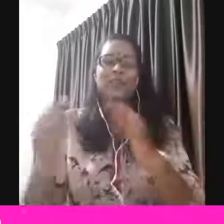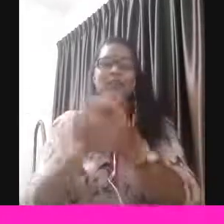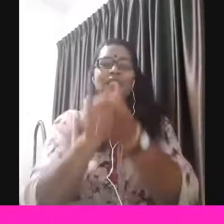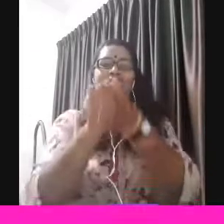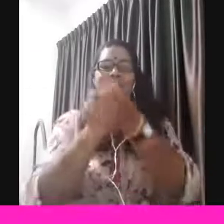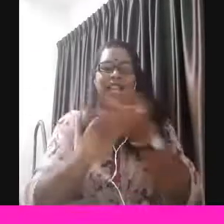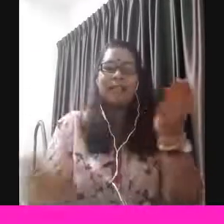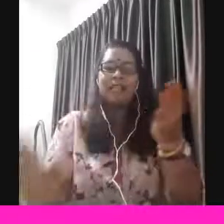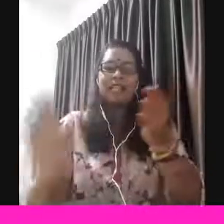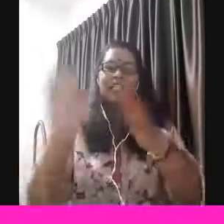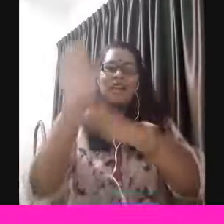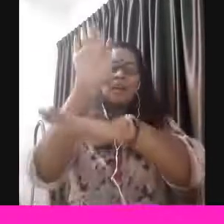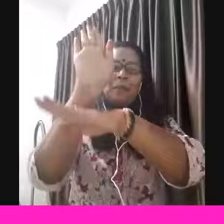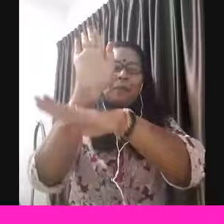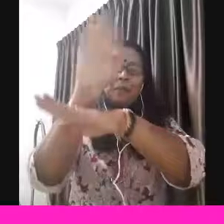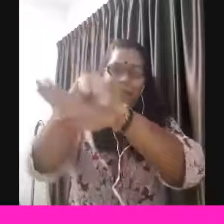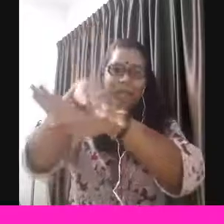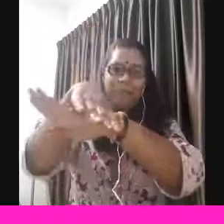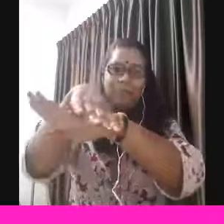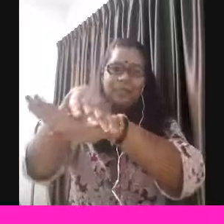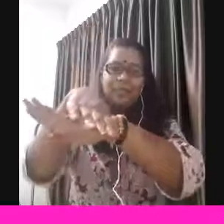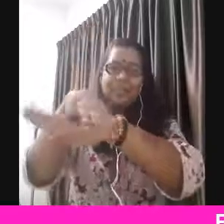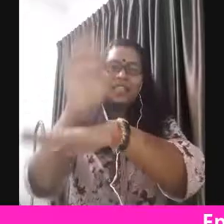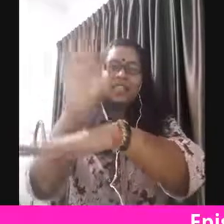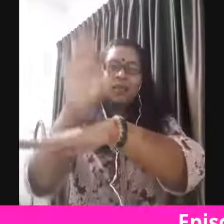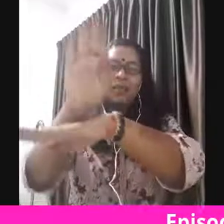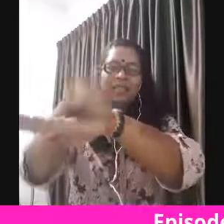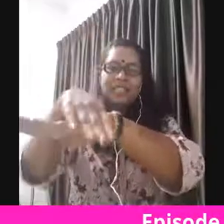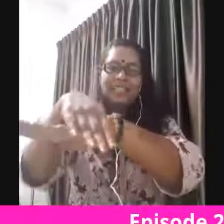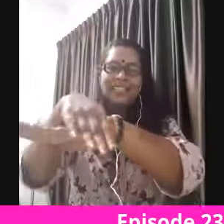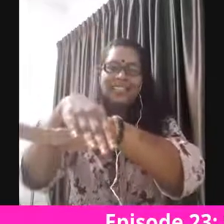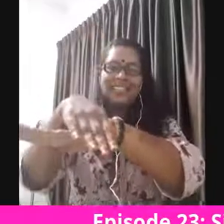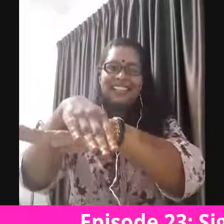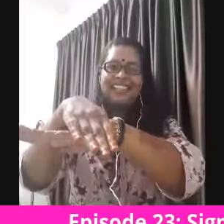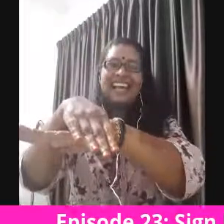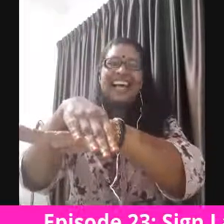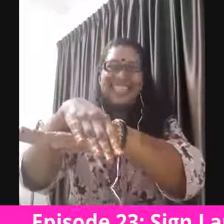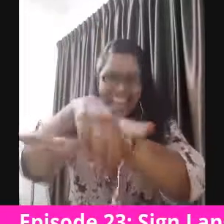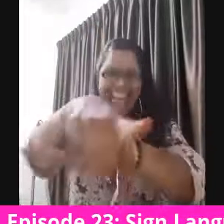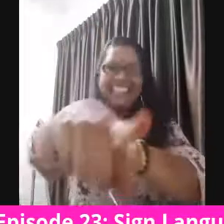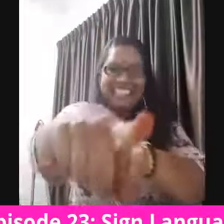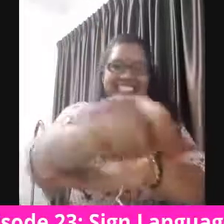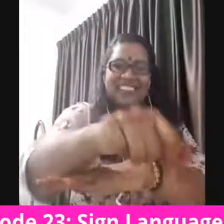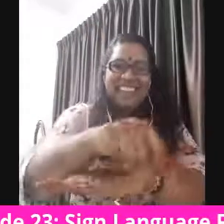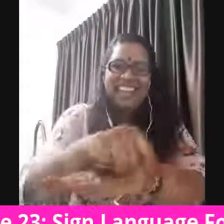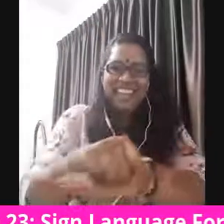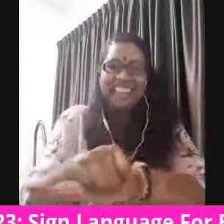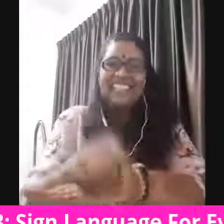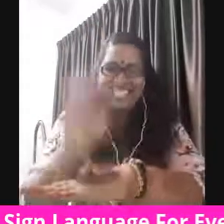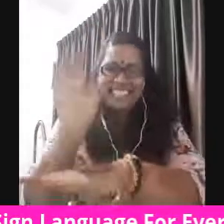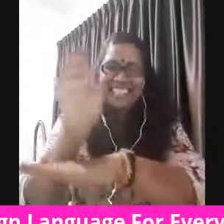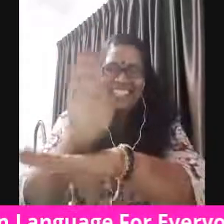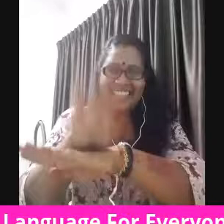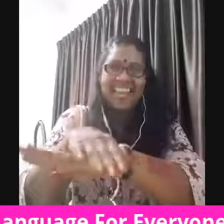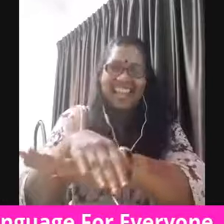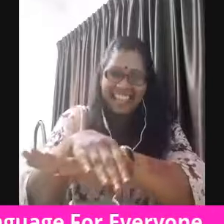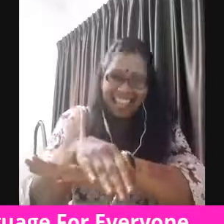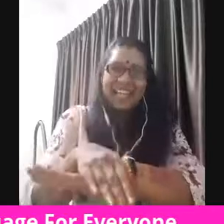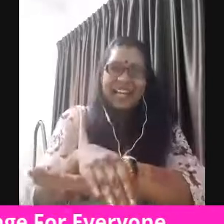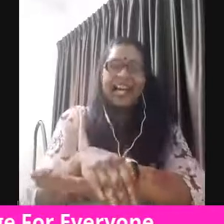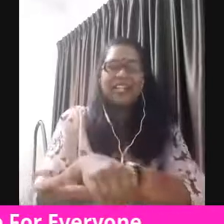right? So selamat malam. Sun go back ready. Oh. Okay, Yeah, this that's is correct. easy.